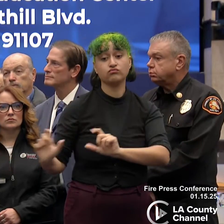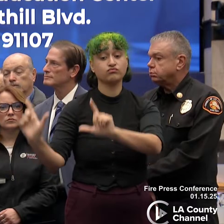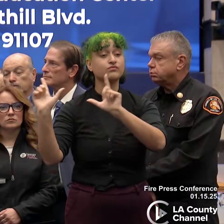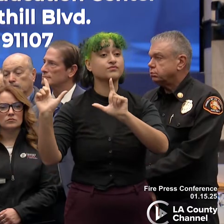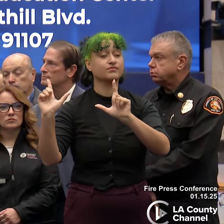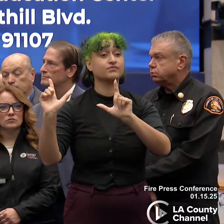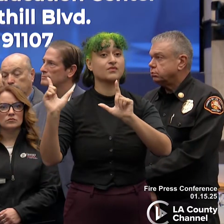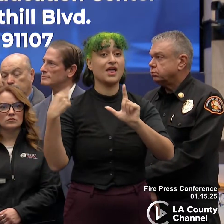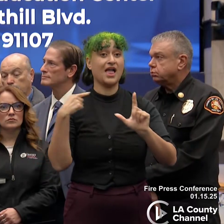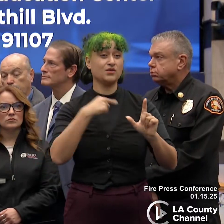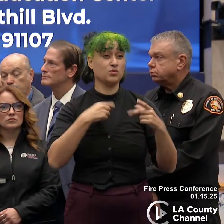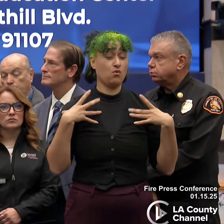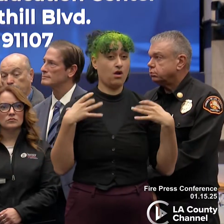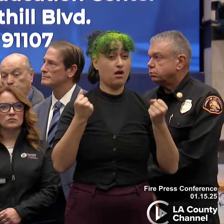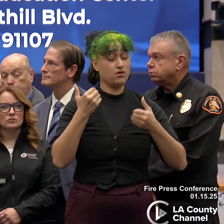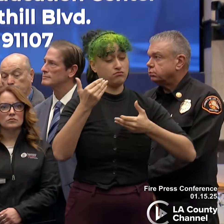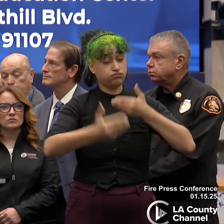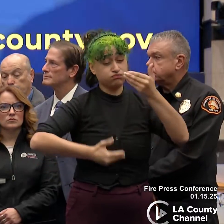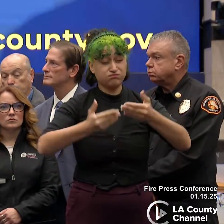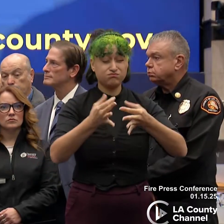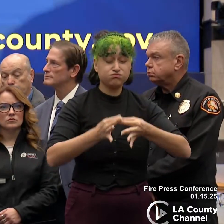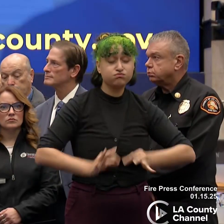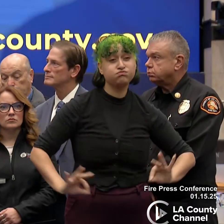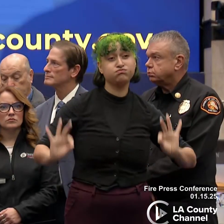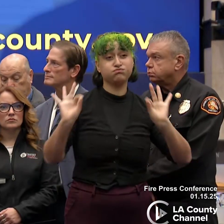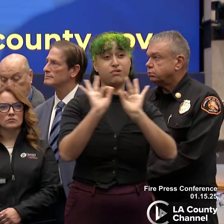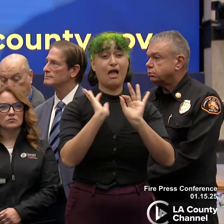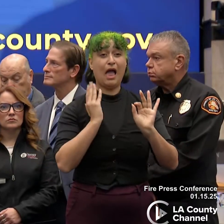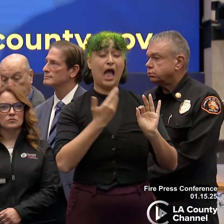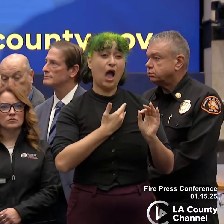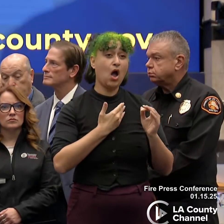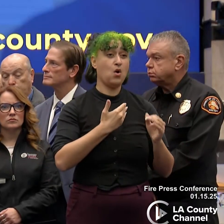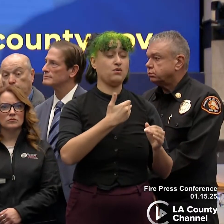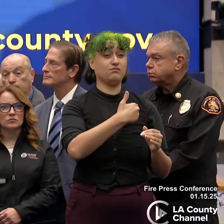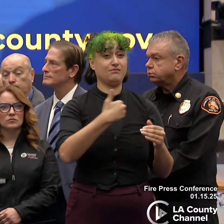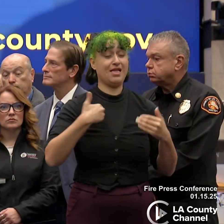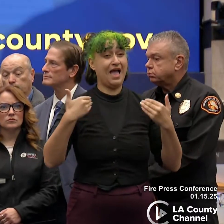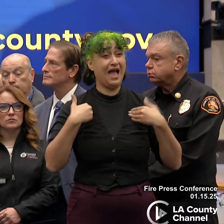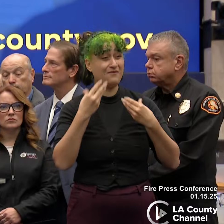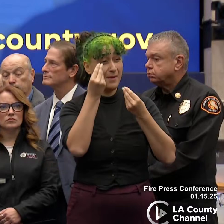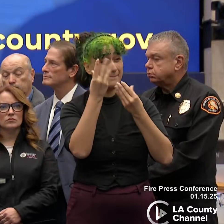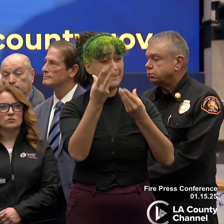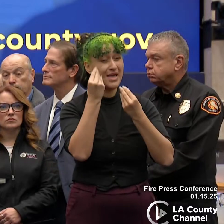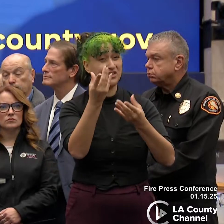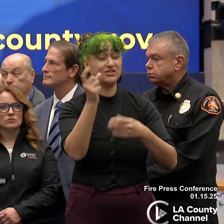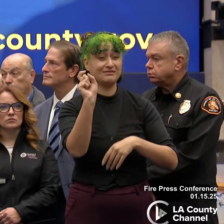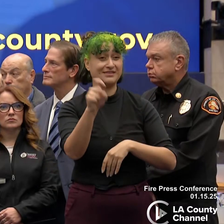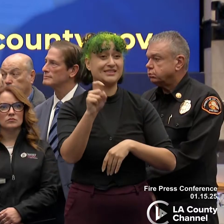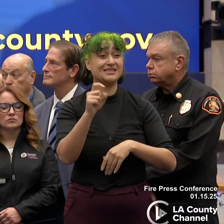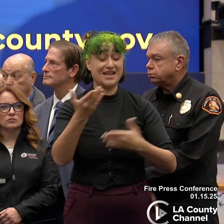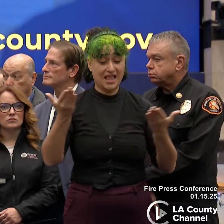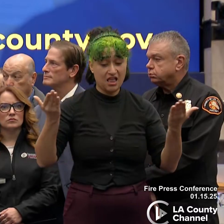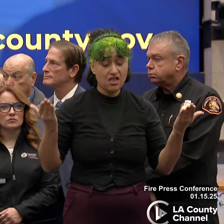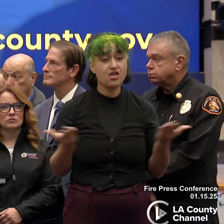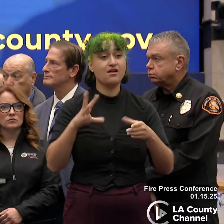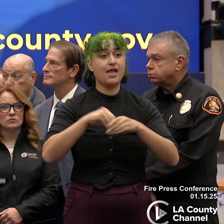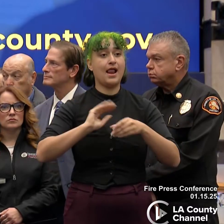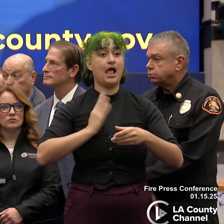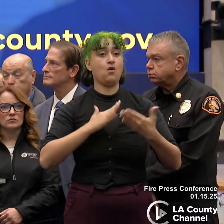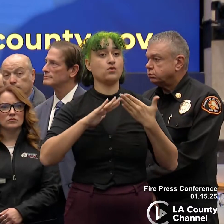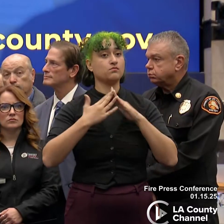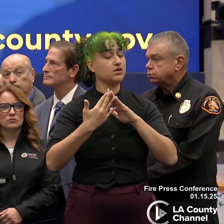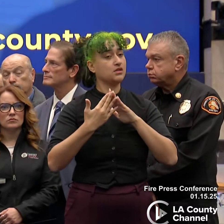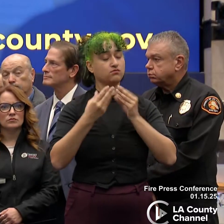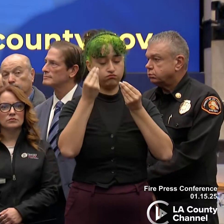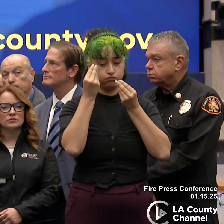we recover, it is crucial that our residents have the information they need right here in our